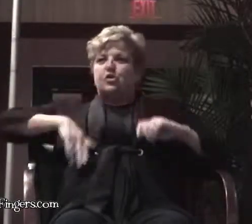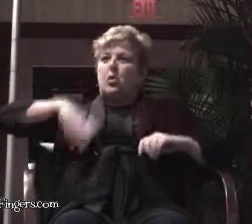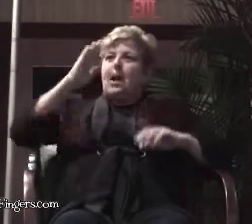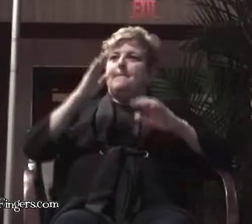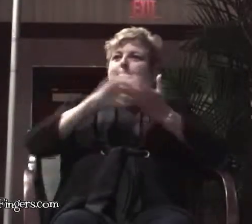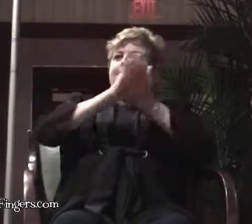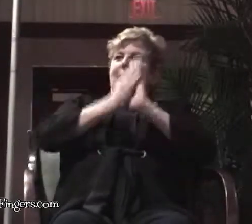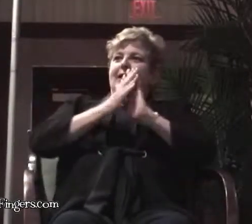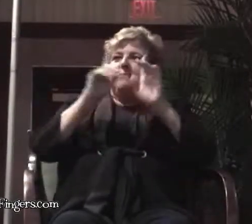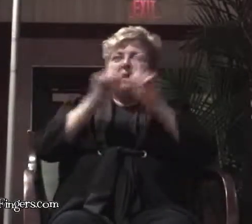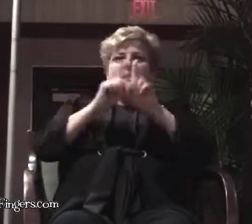motorcycle cop.